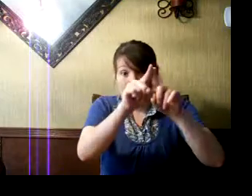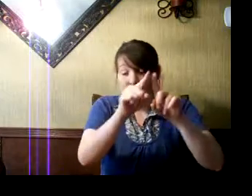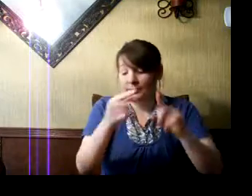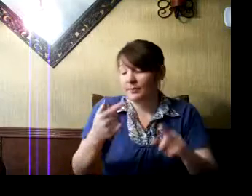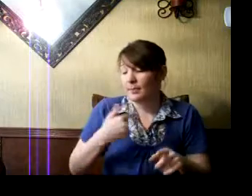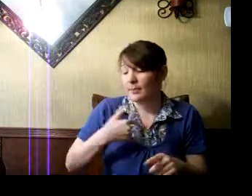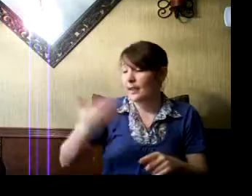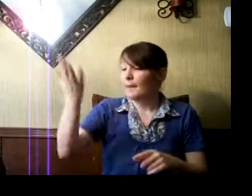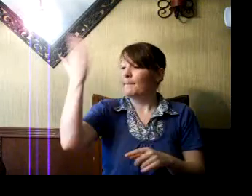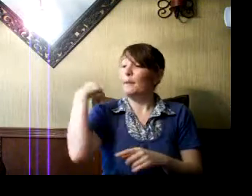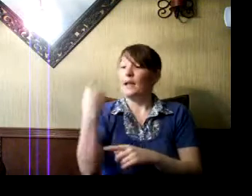complex.